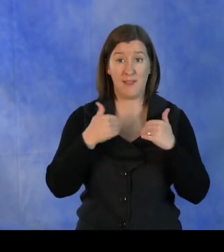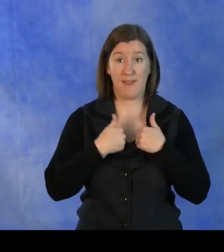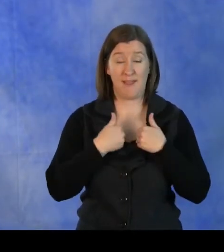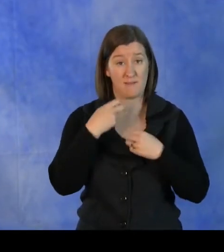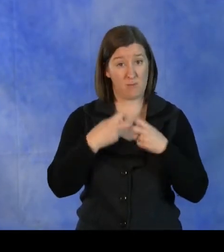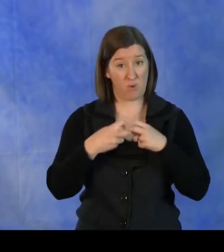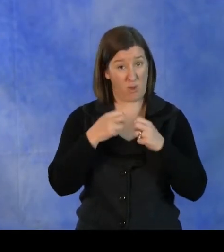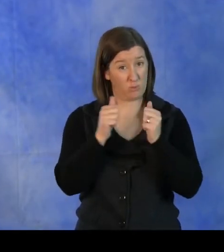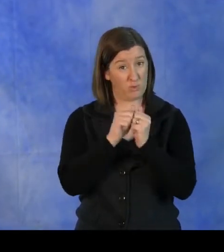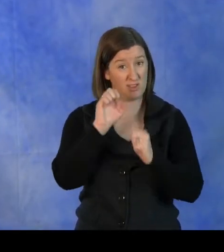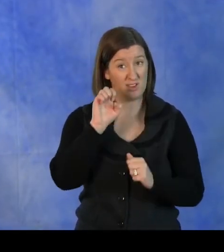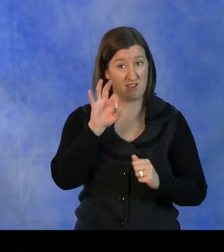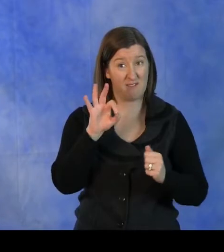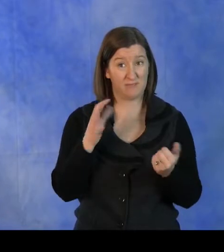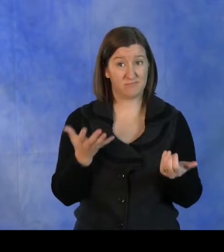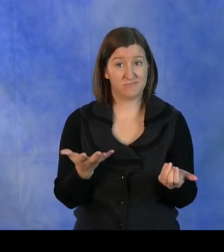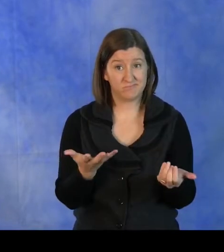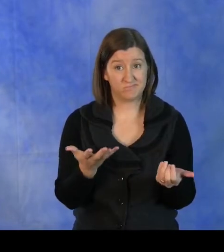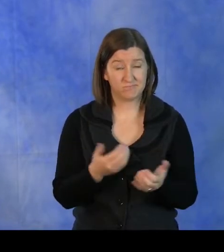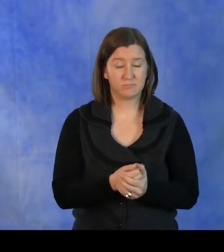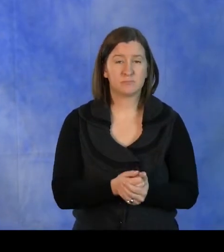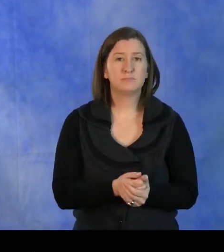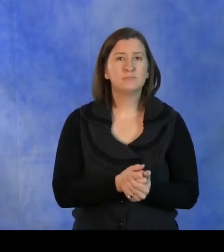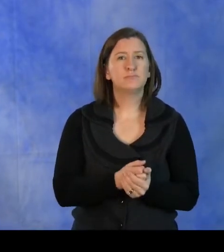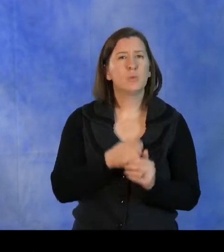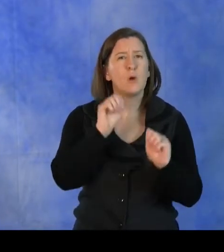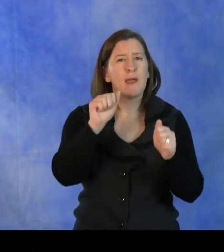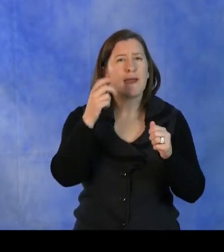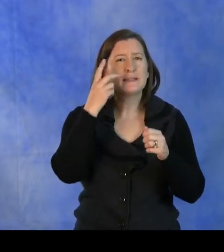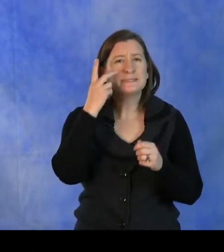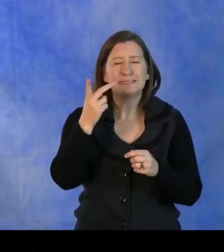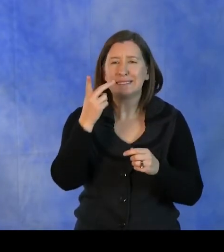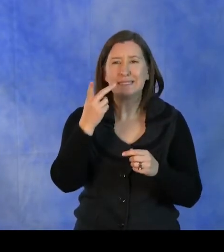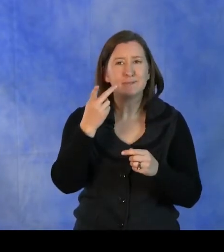So how do you know if your student has a problem with EF?